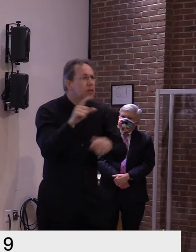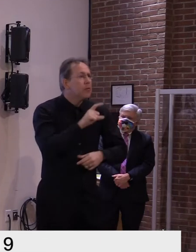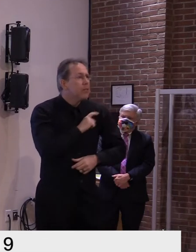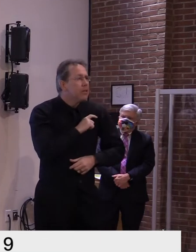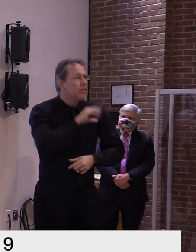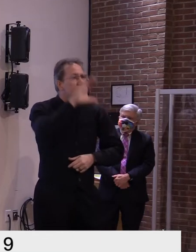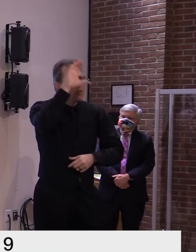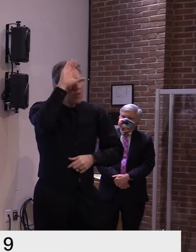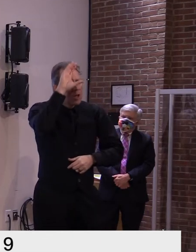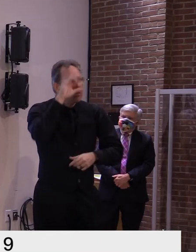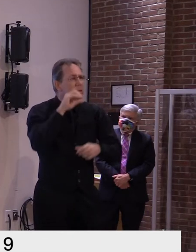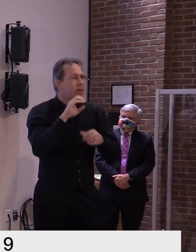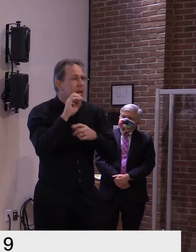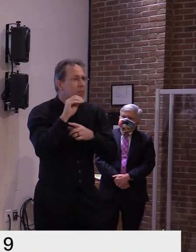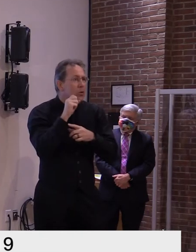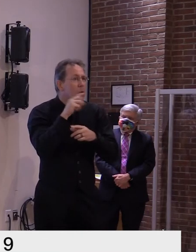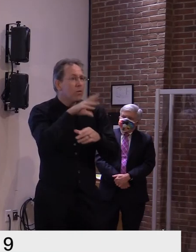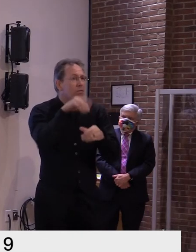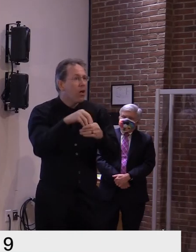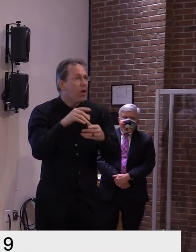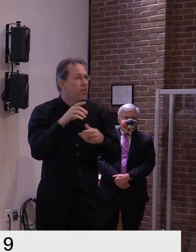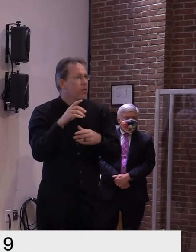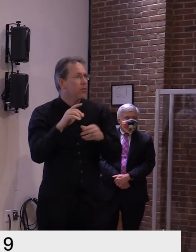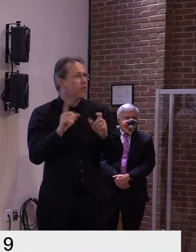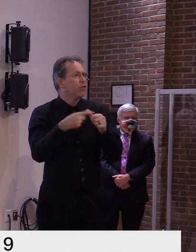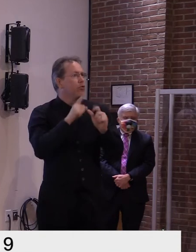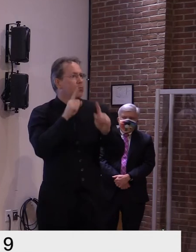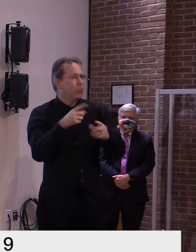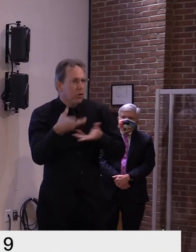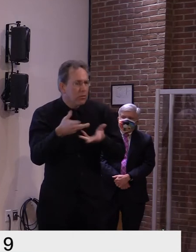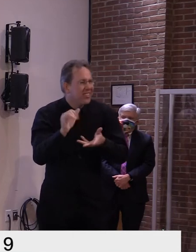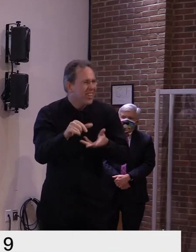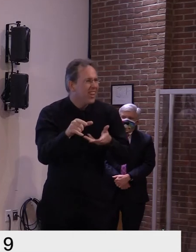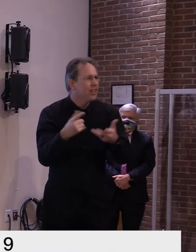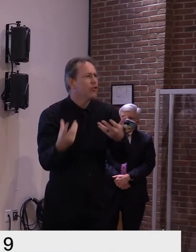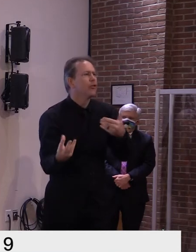that cohort of folks that received the clarifying guidance.